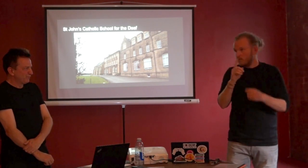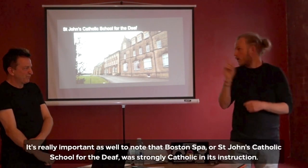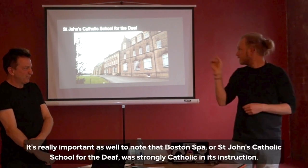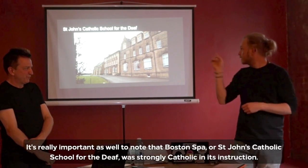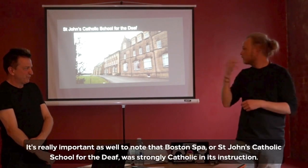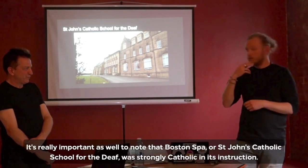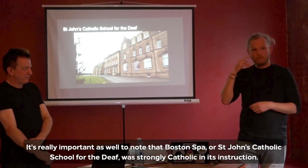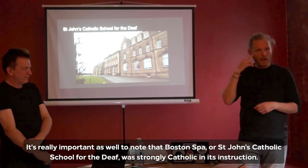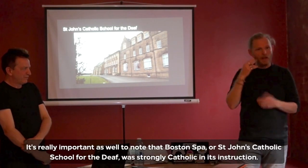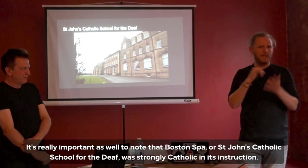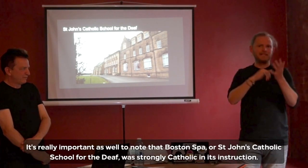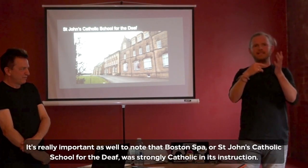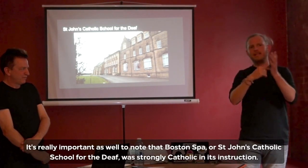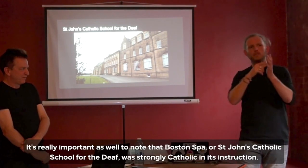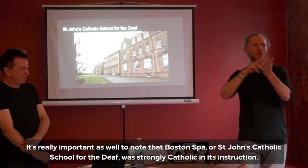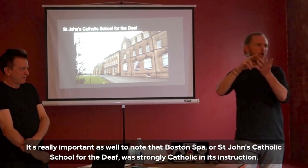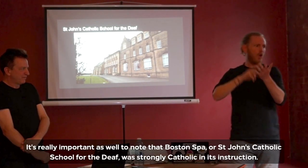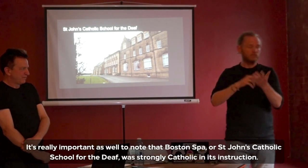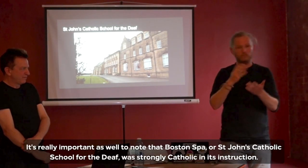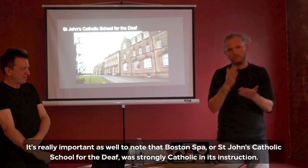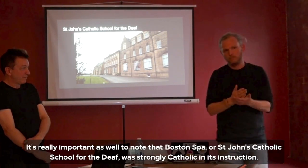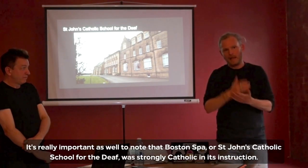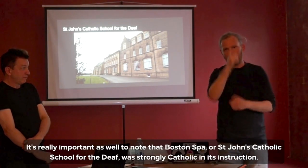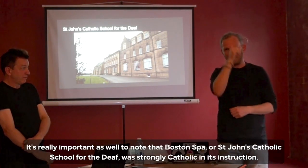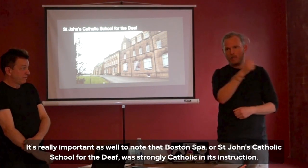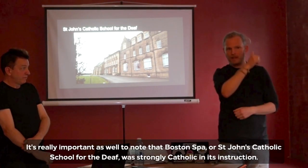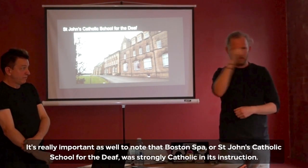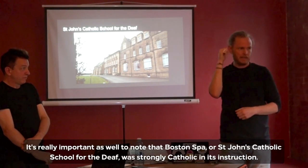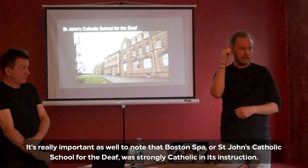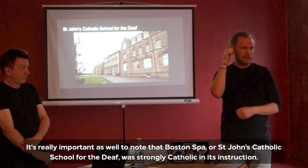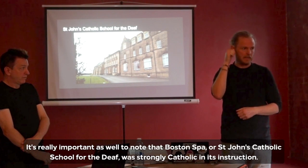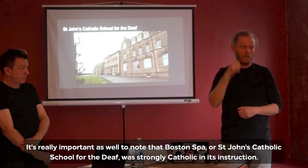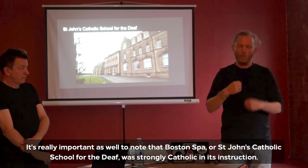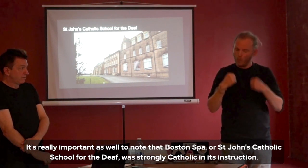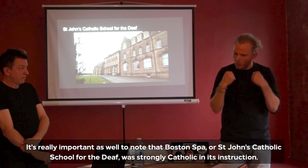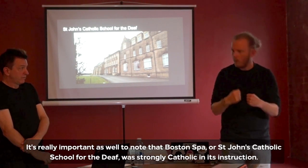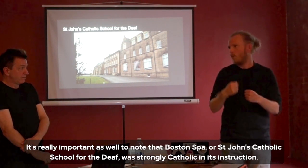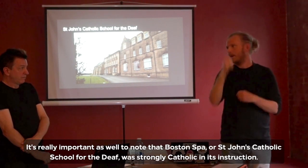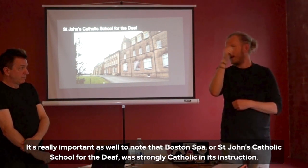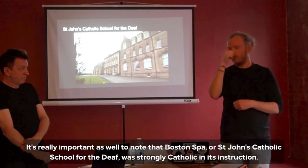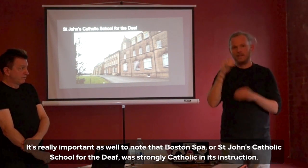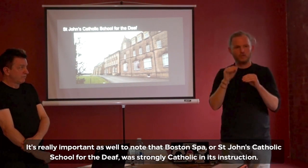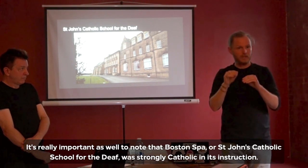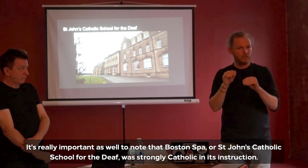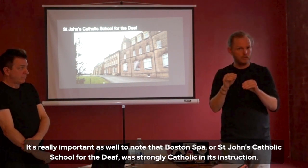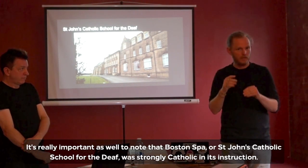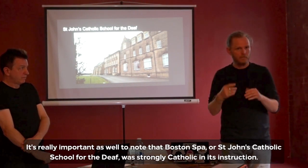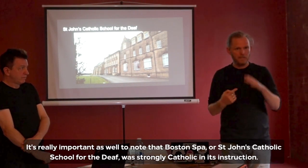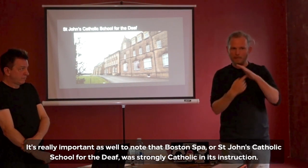It's really important as well to know that Boston Spa, or St John's Catholic School for Deaf, was strongly Catholic in